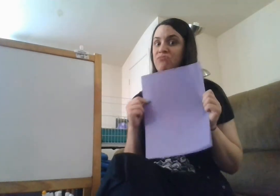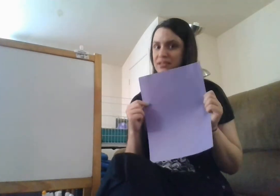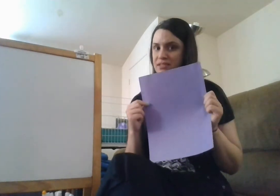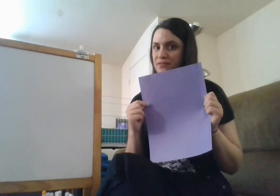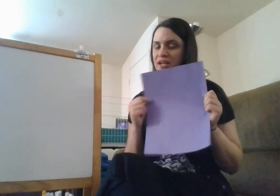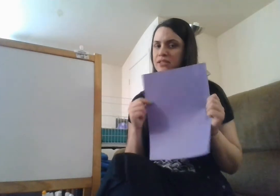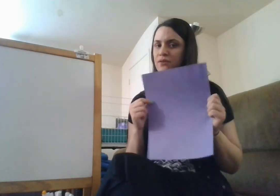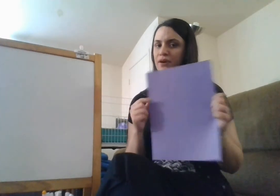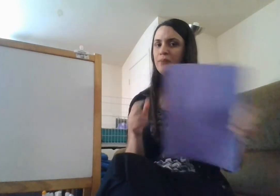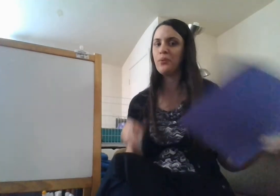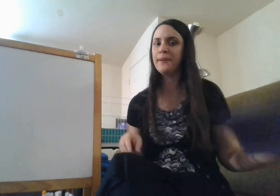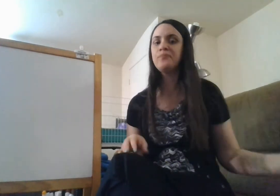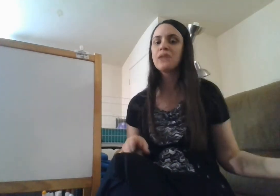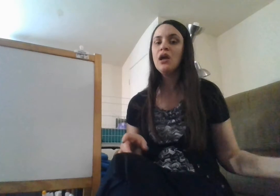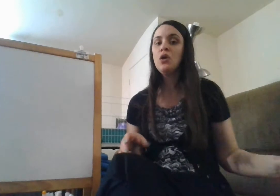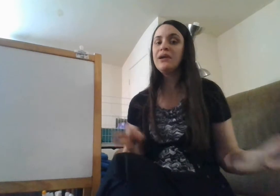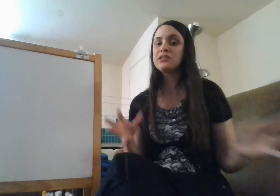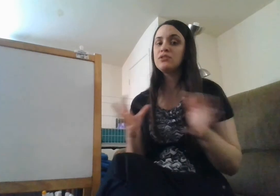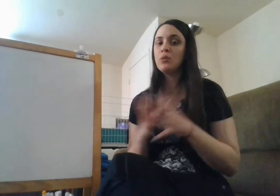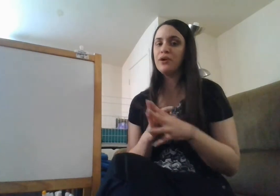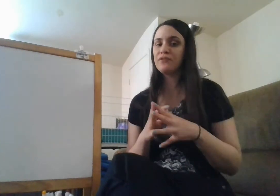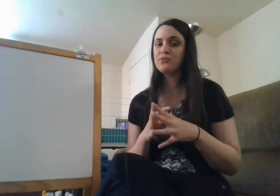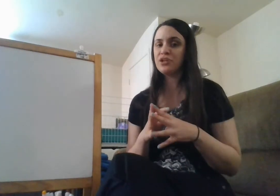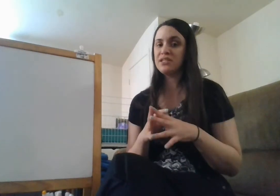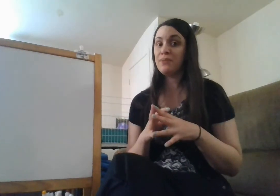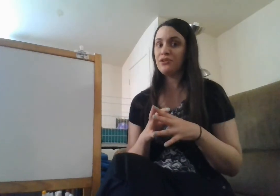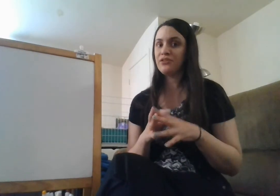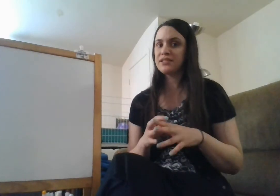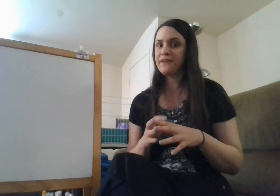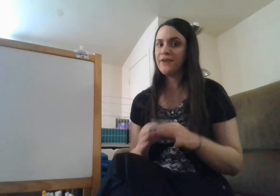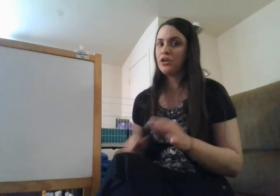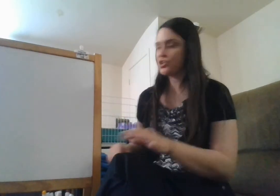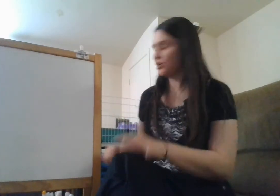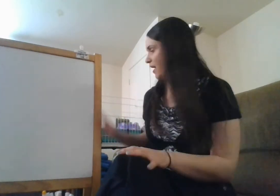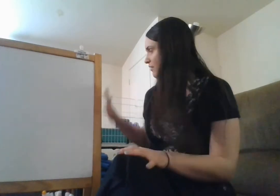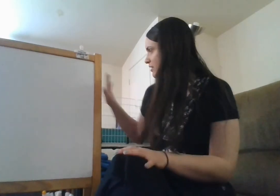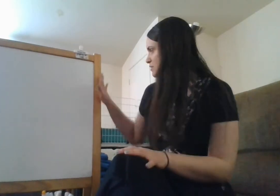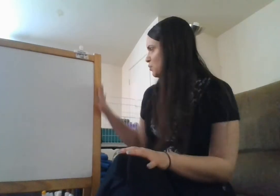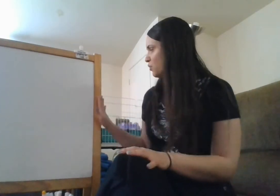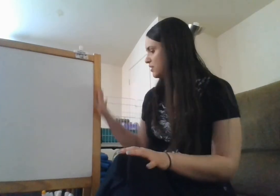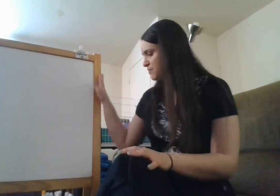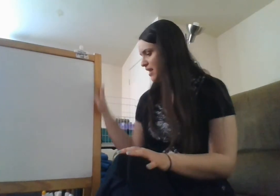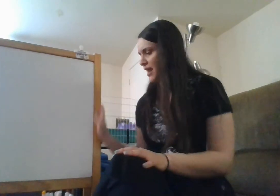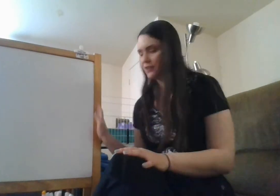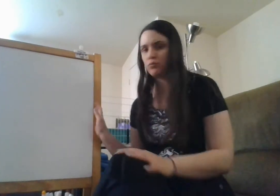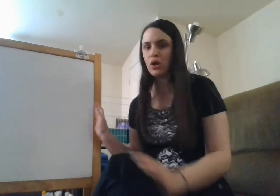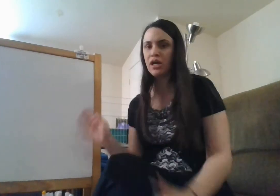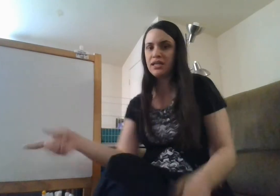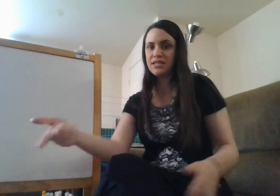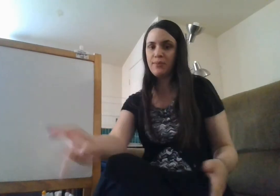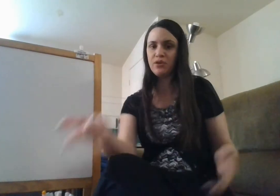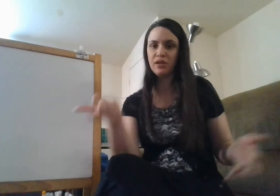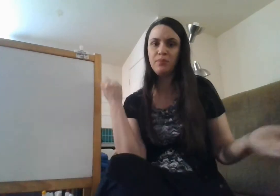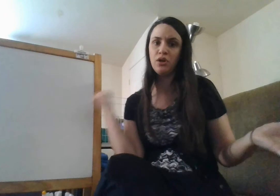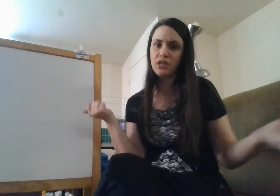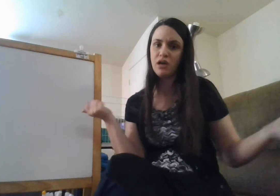lots of things, so very important. We also use the wood from trees to build things like furniture, okay? Like this board's made out of wood, the table the computer's on is